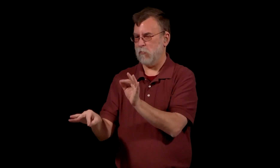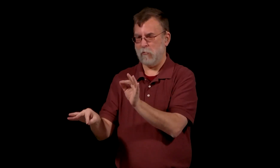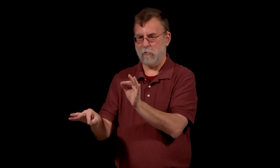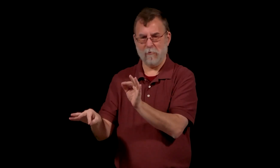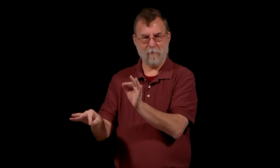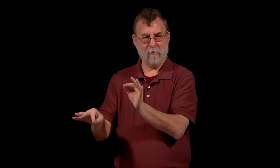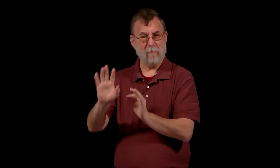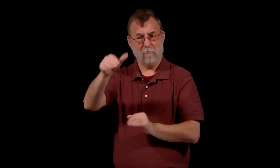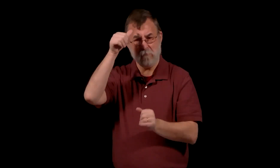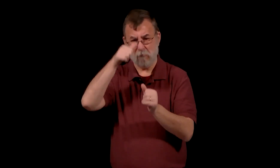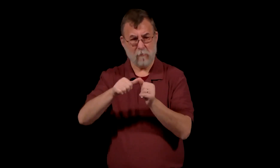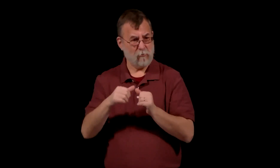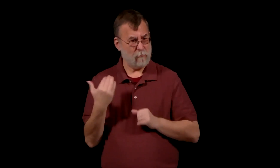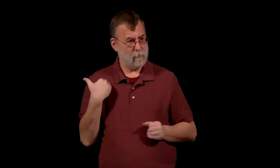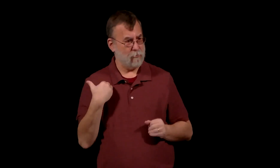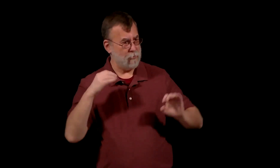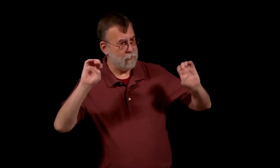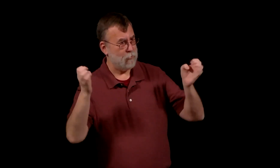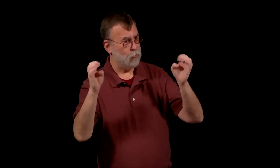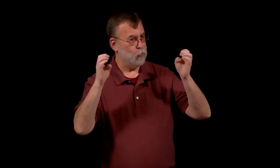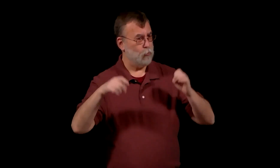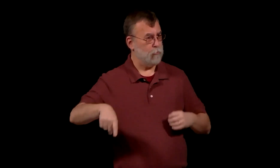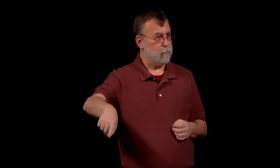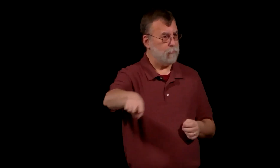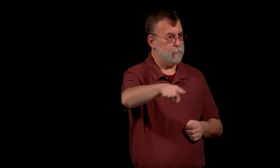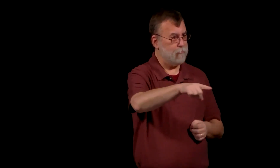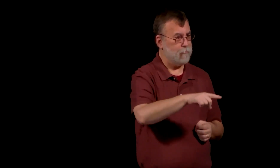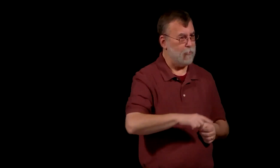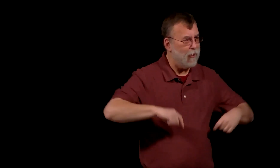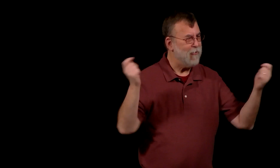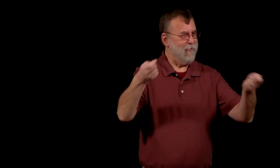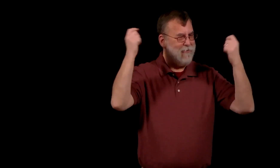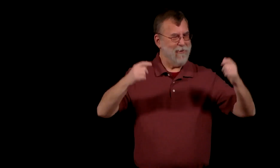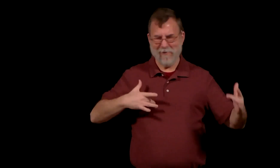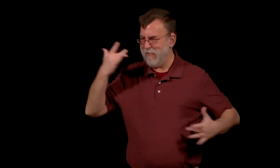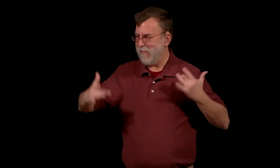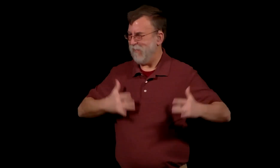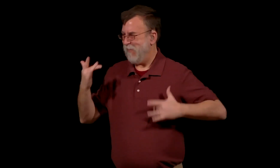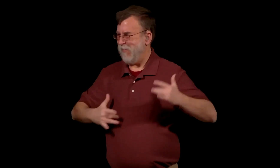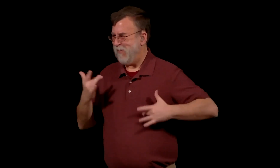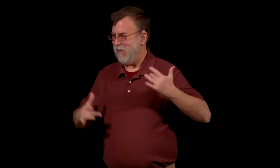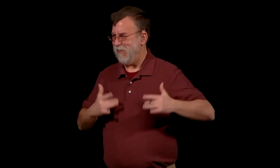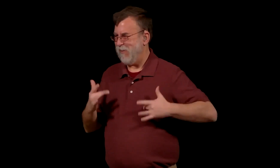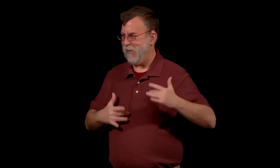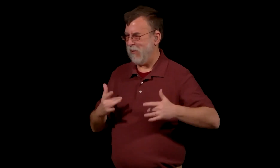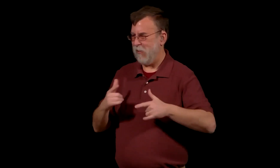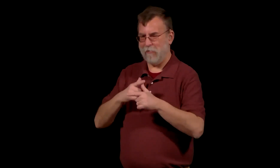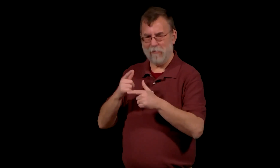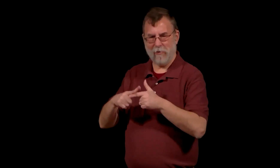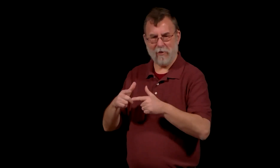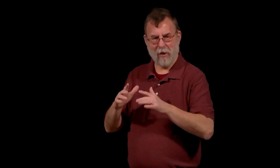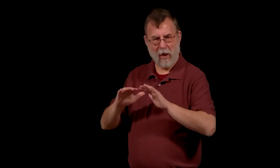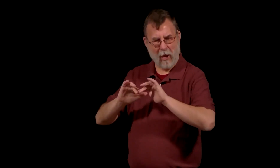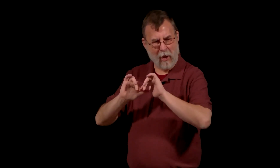It's very simple. Remember last week during Easter, we were celebrating and rejoicing and being